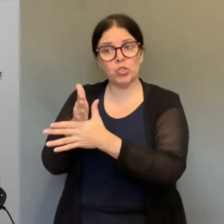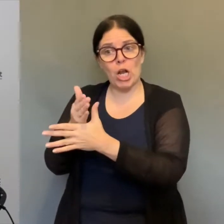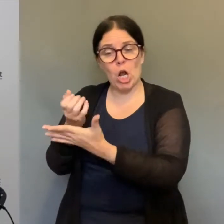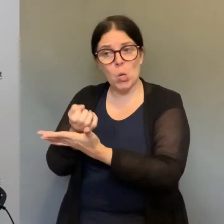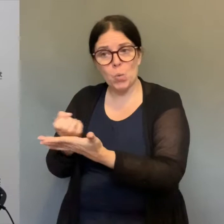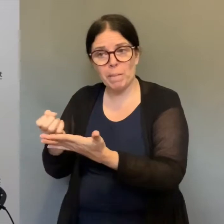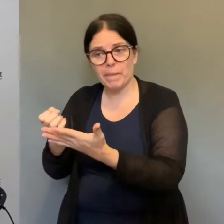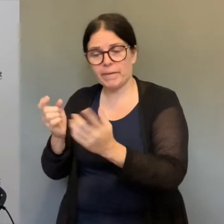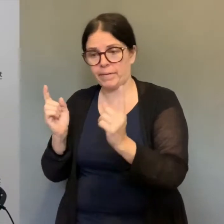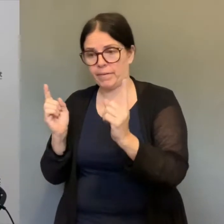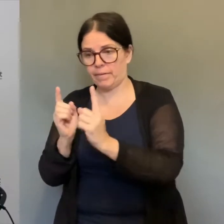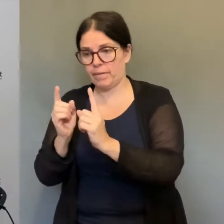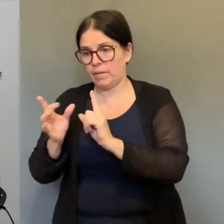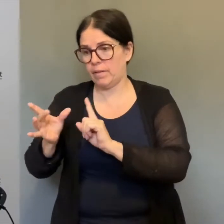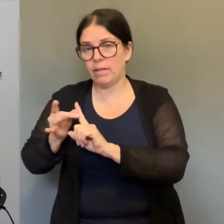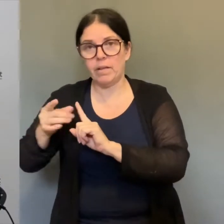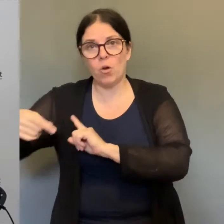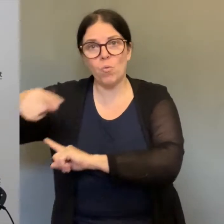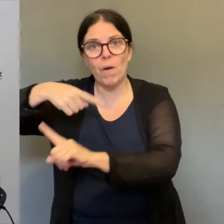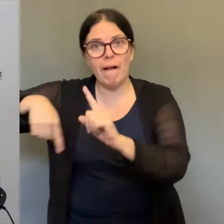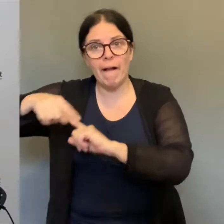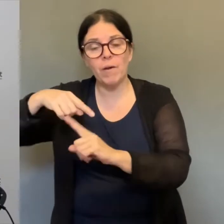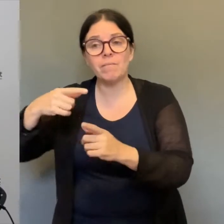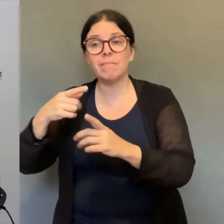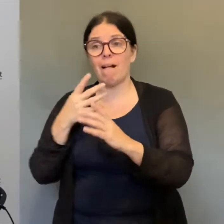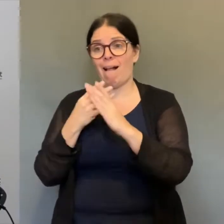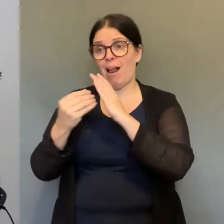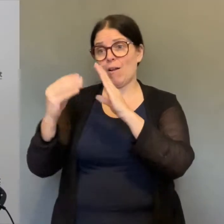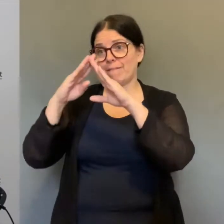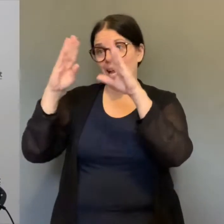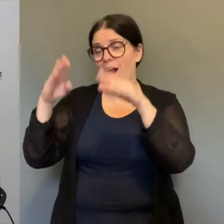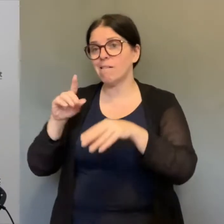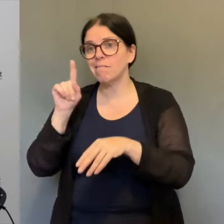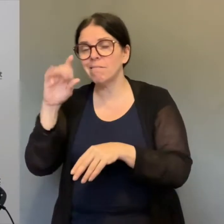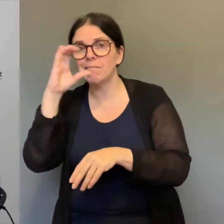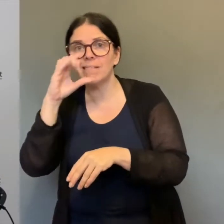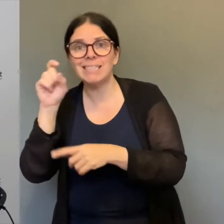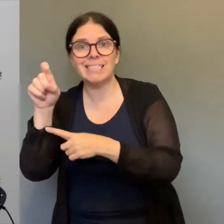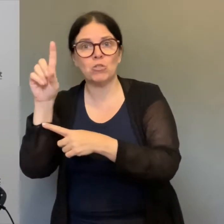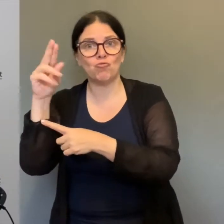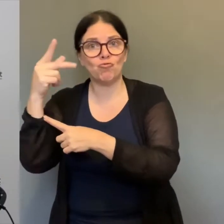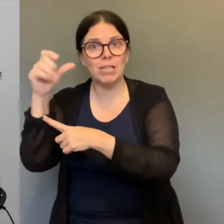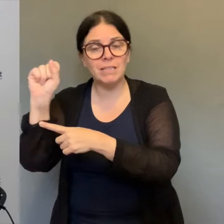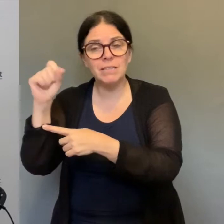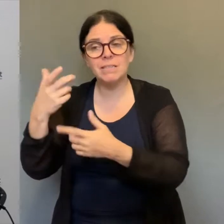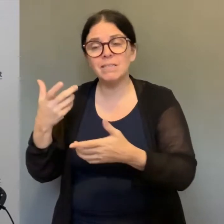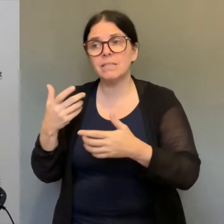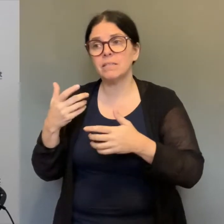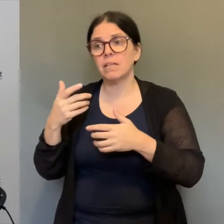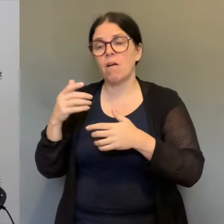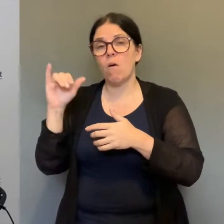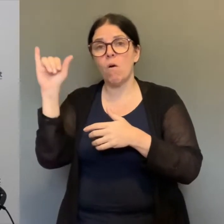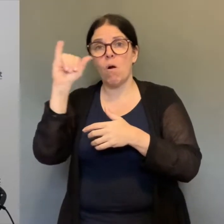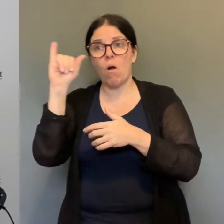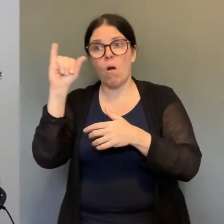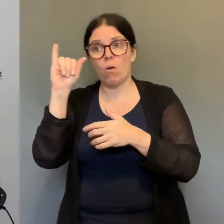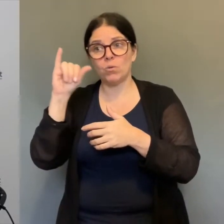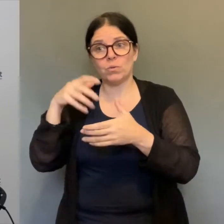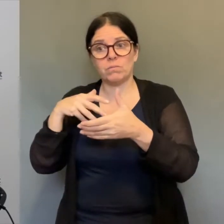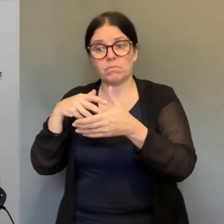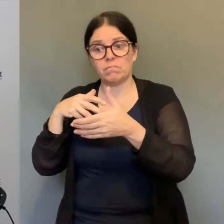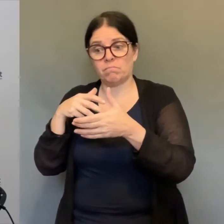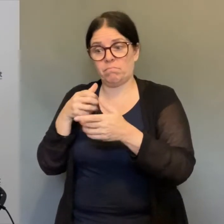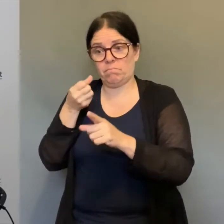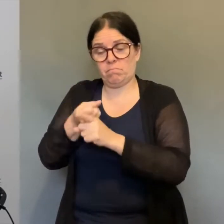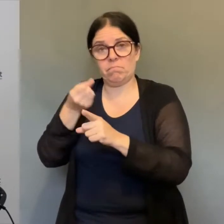outcome in those individuals. It can also lead to risk for dependence during this pandemic, as people